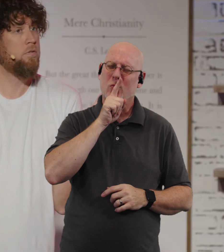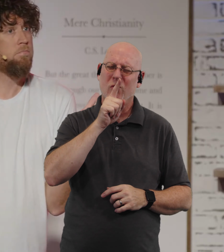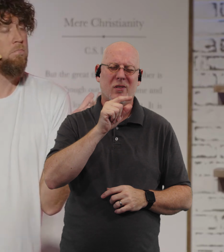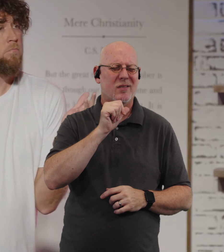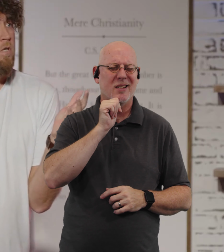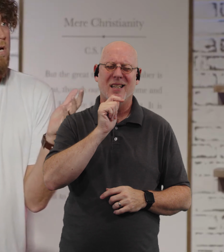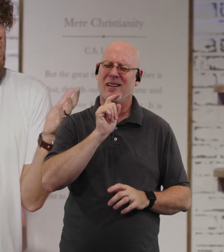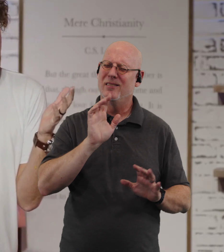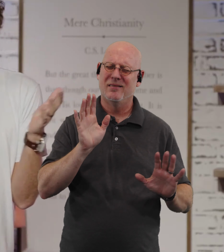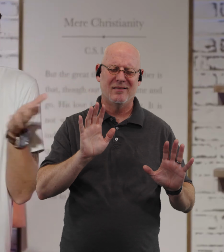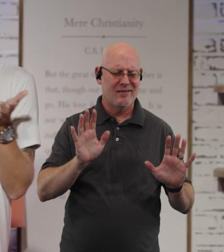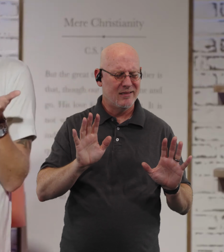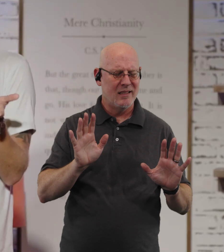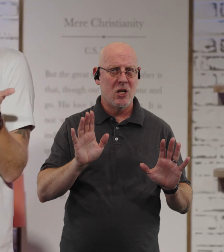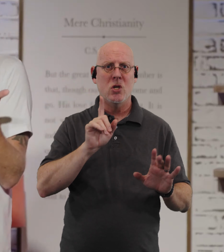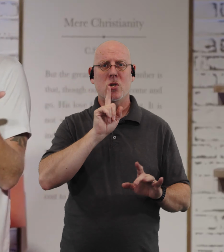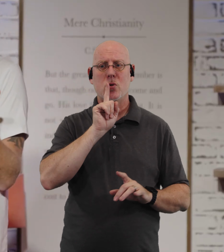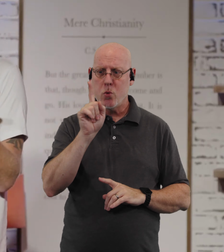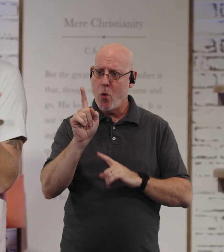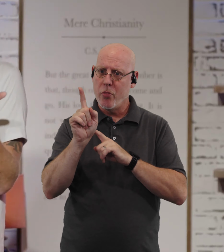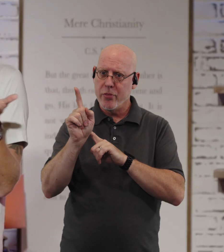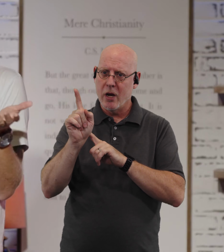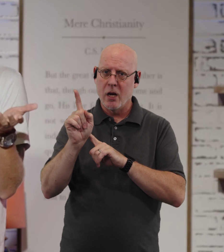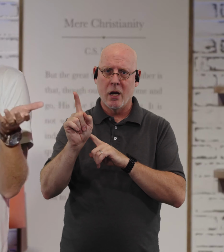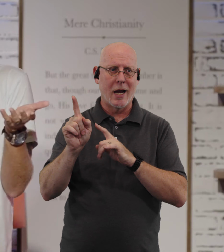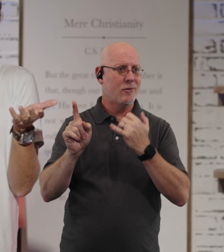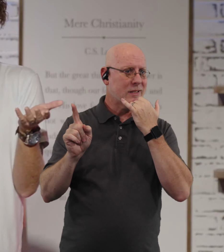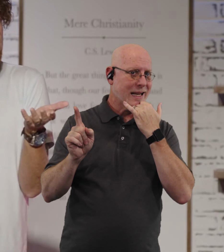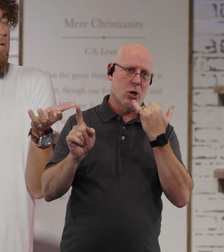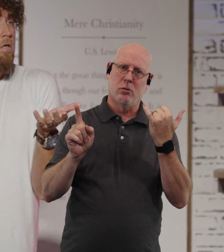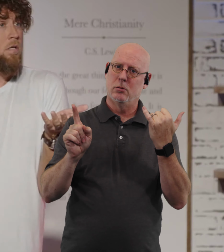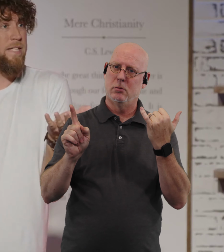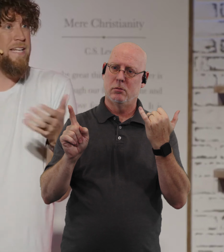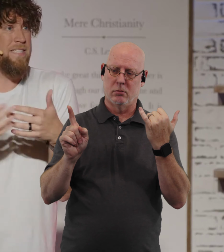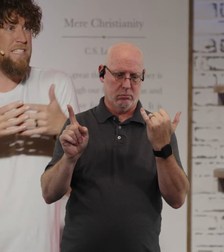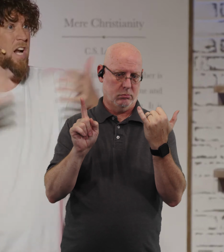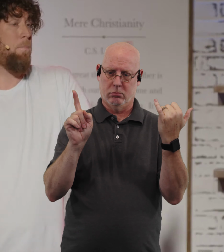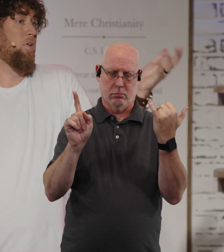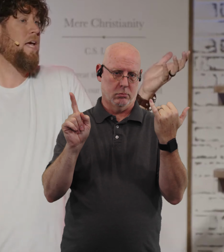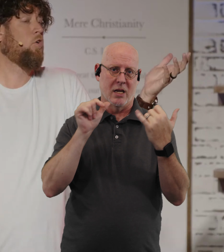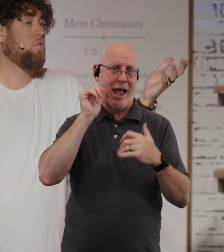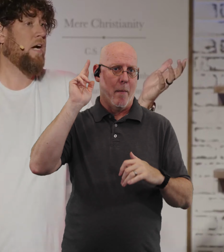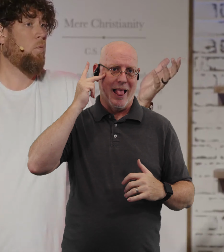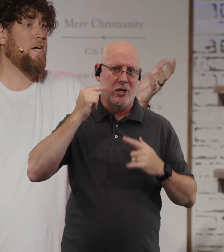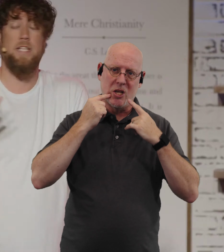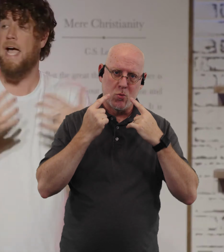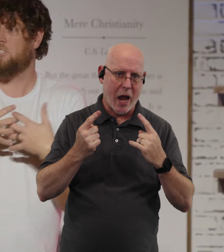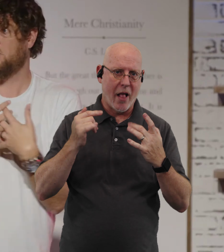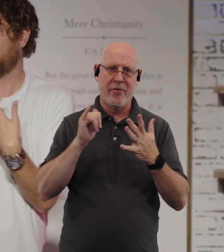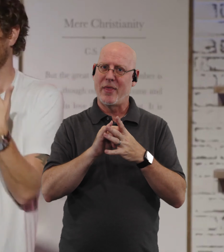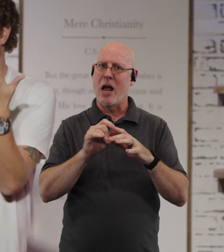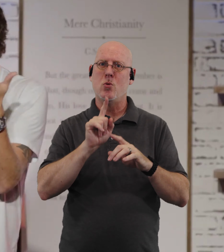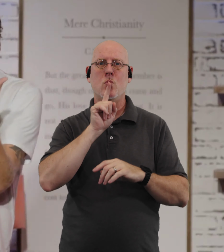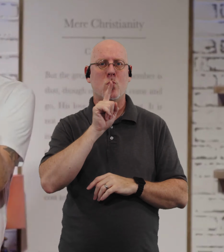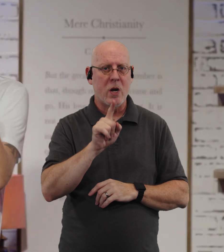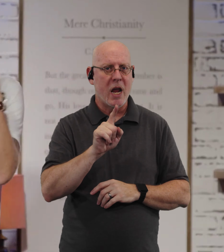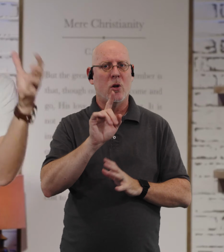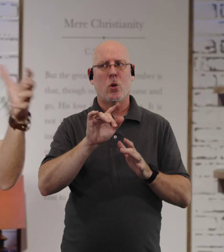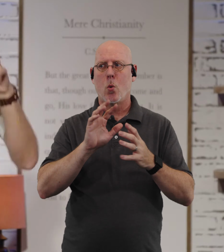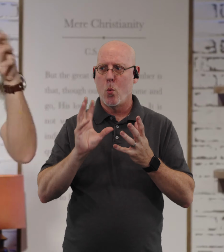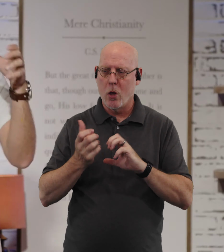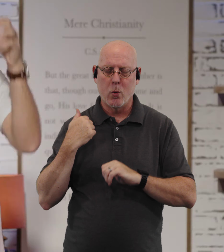truth. There's truth and there's error. Like that's not a political declaration. That is just the reality